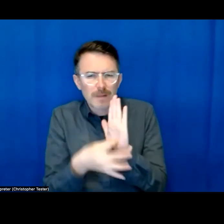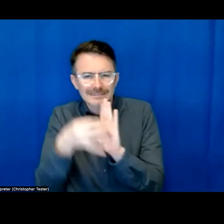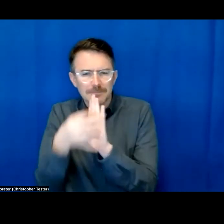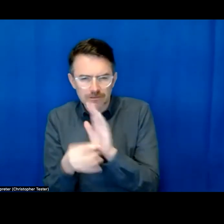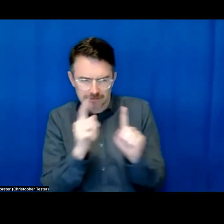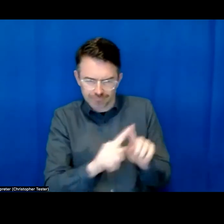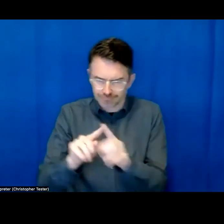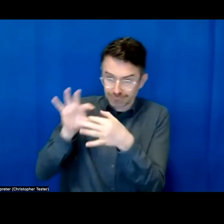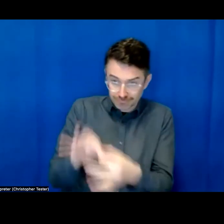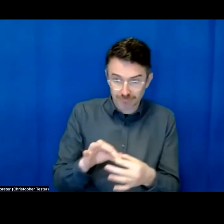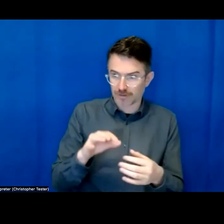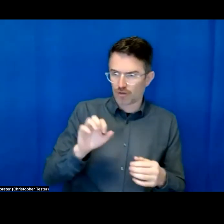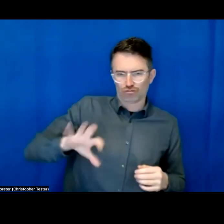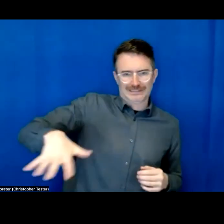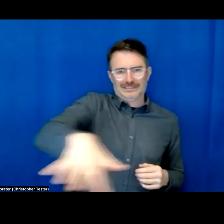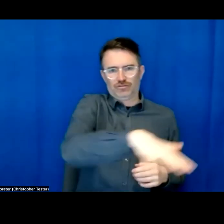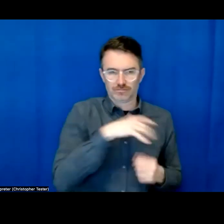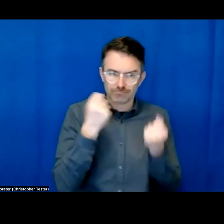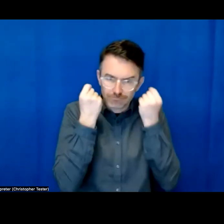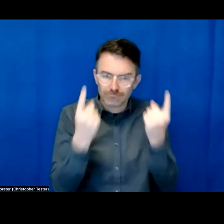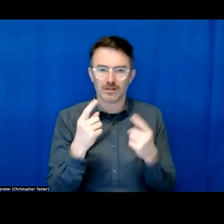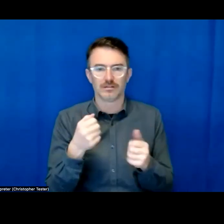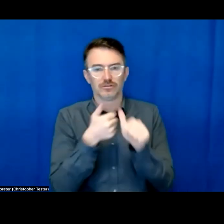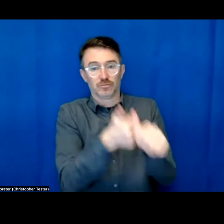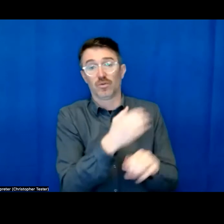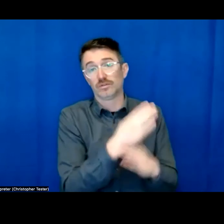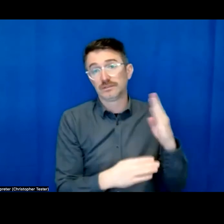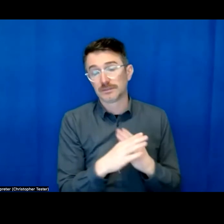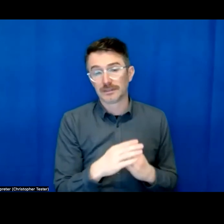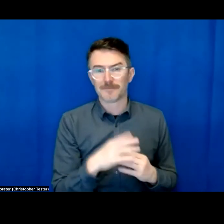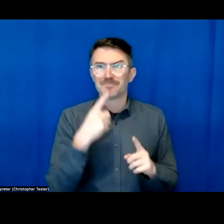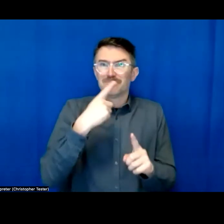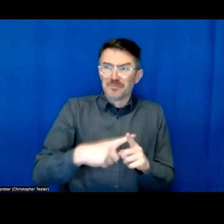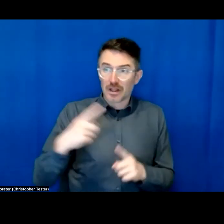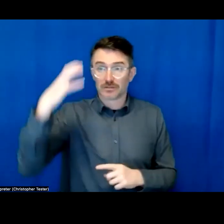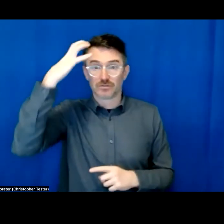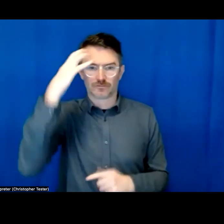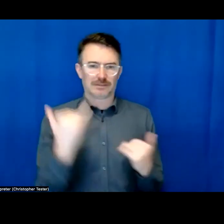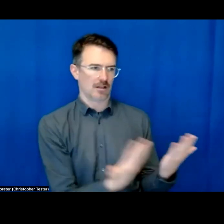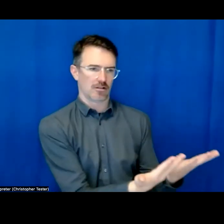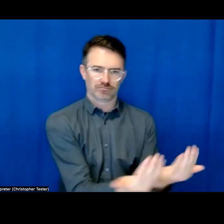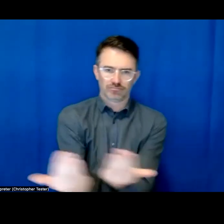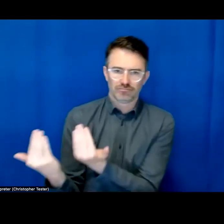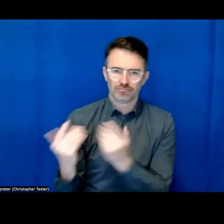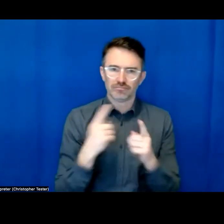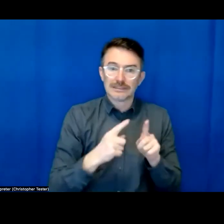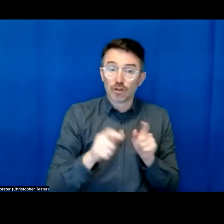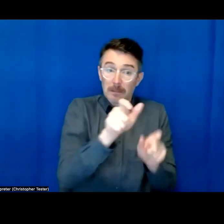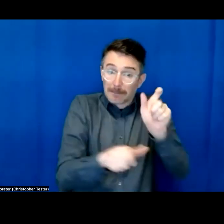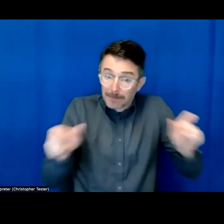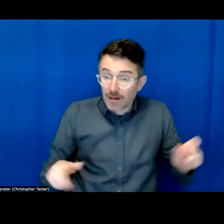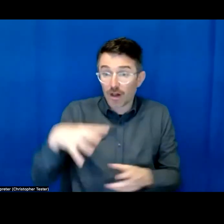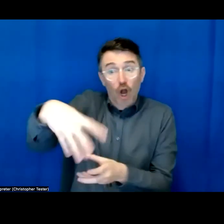indigenous people with disabilities being included in the local regulation of Maros Regency regarding persons